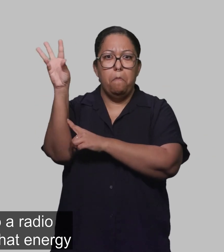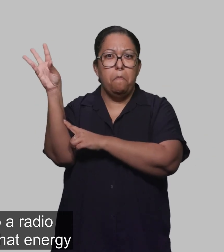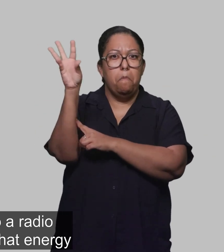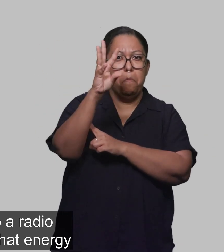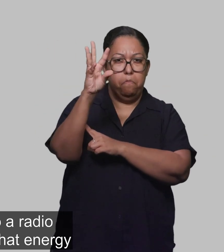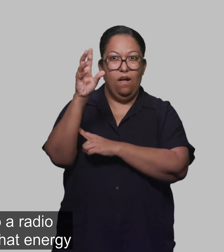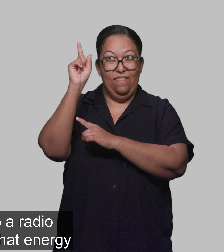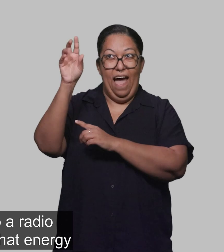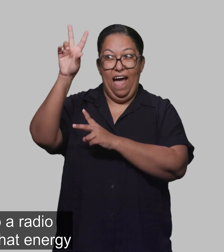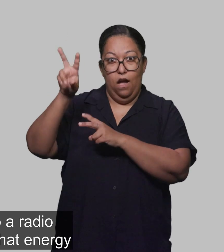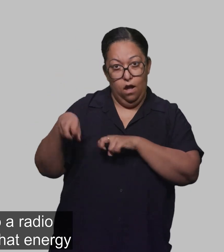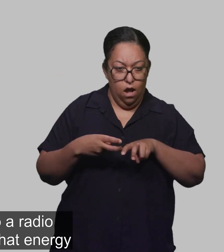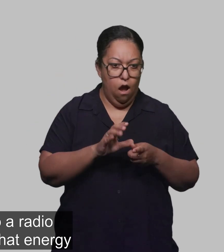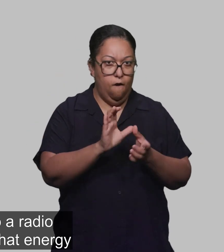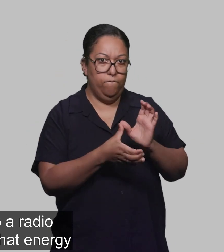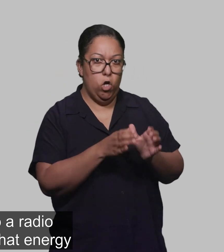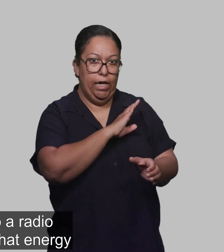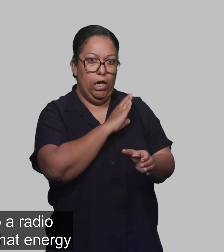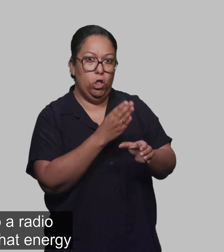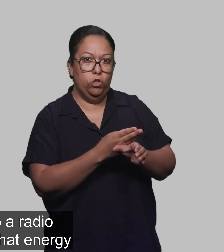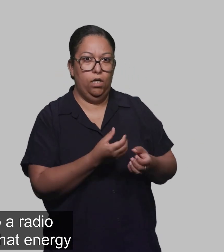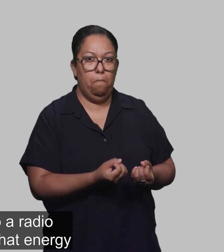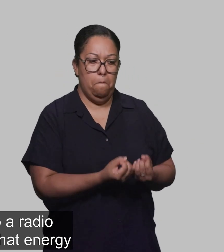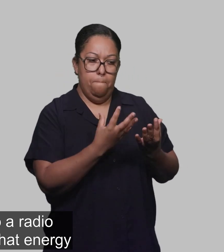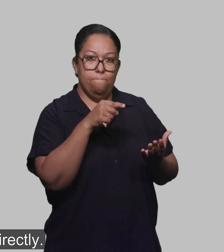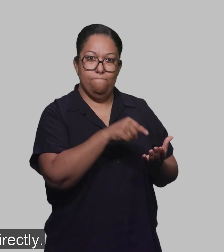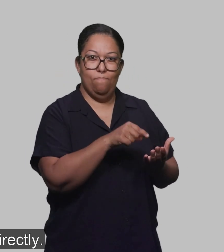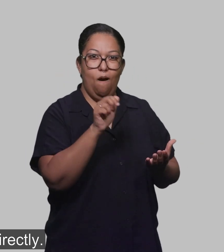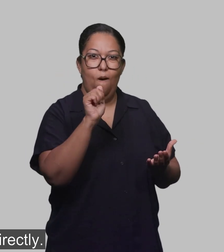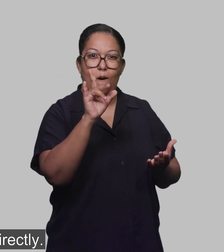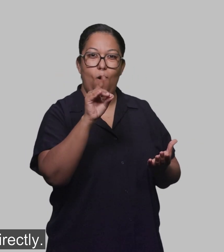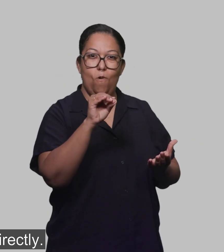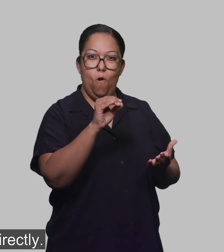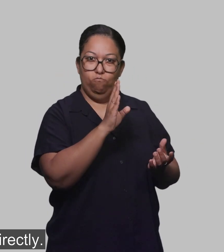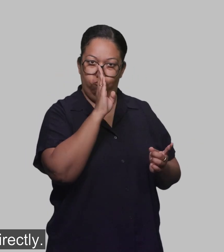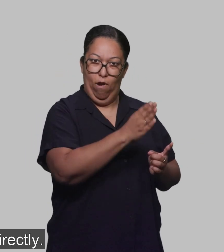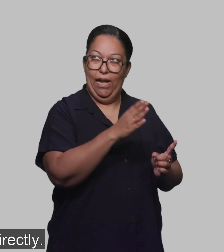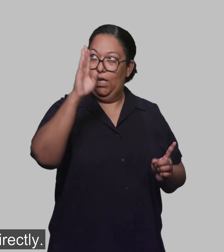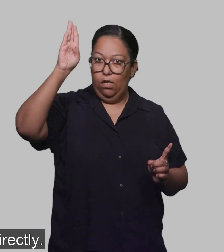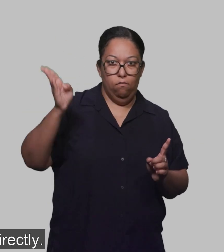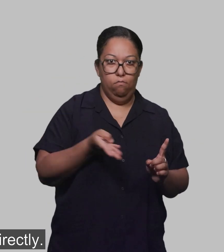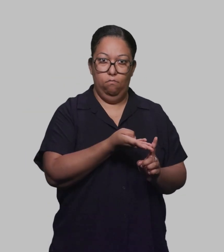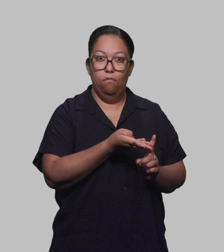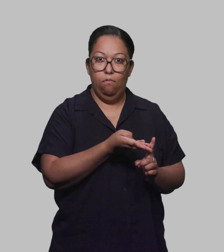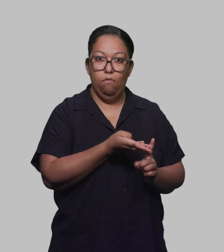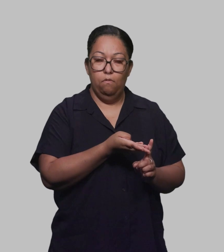the wire to a radio that converted that energy into audio